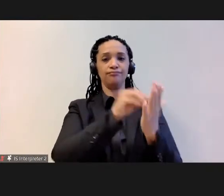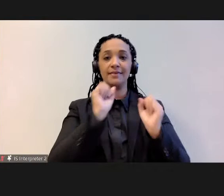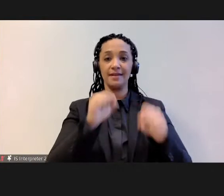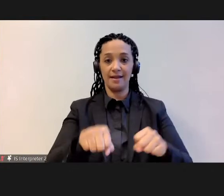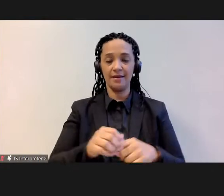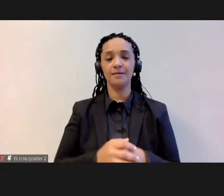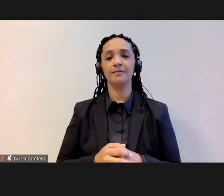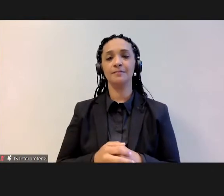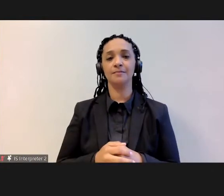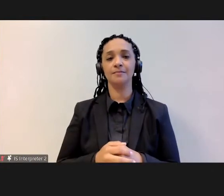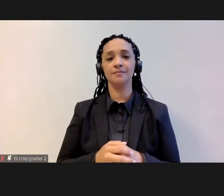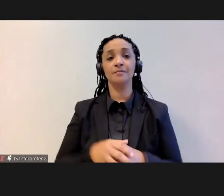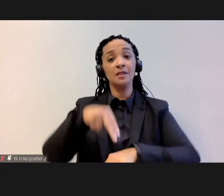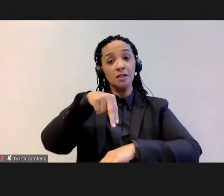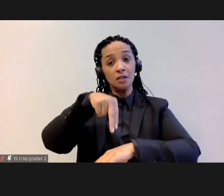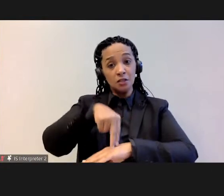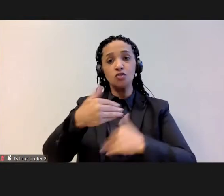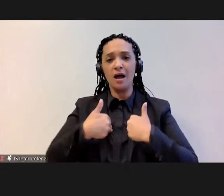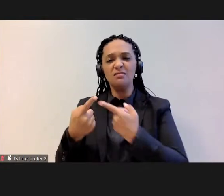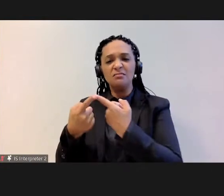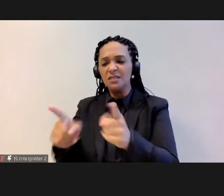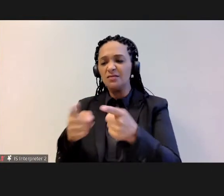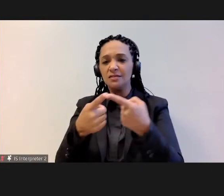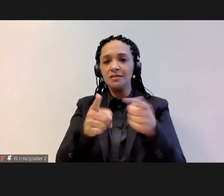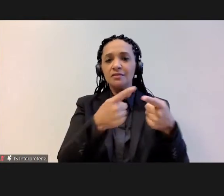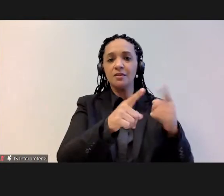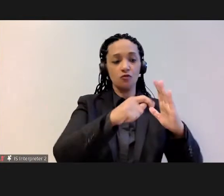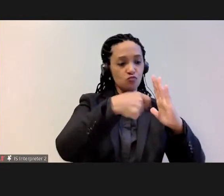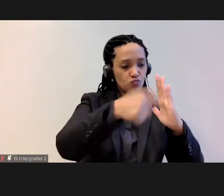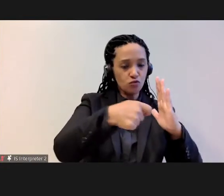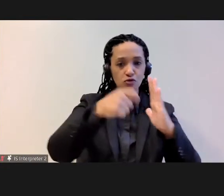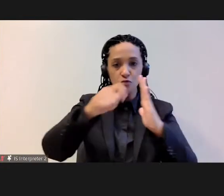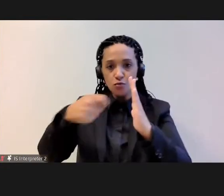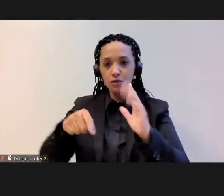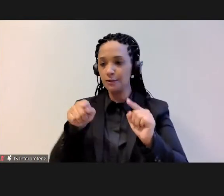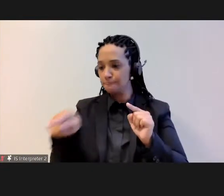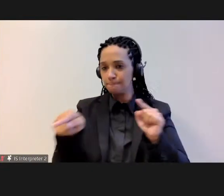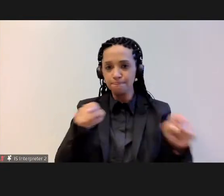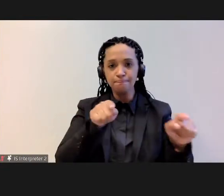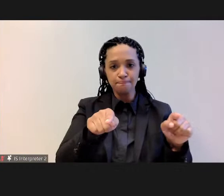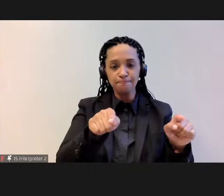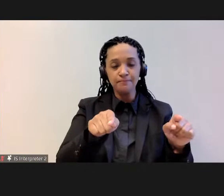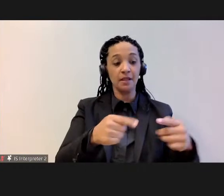to facilitate access to data and to make the data